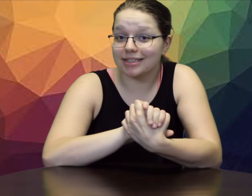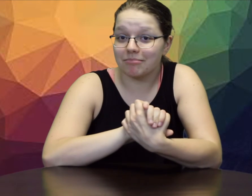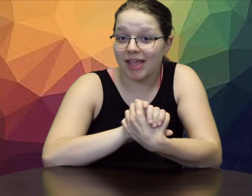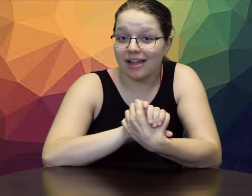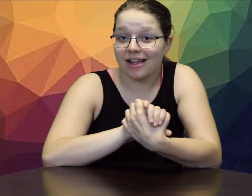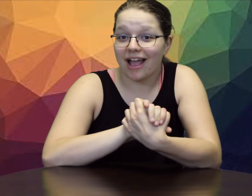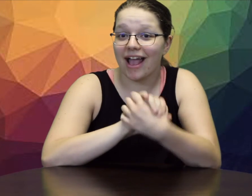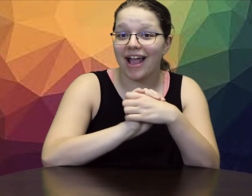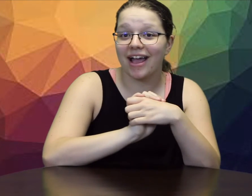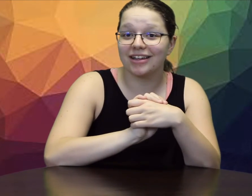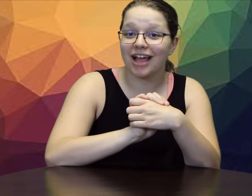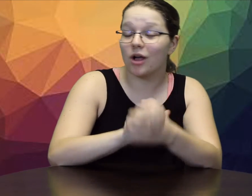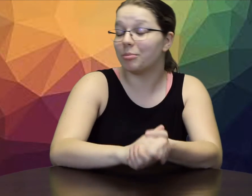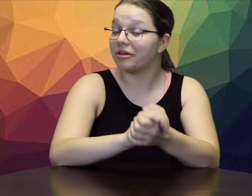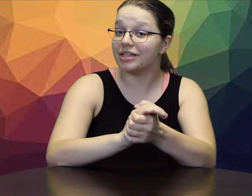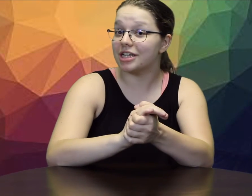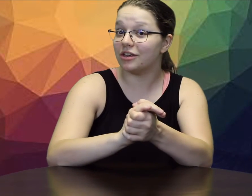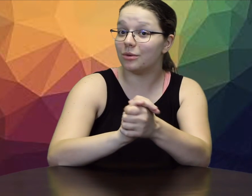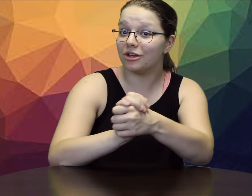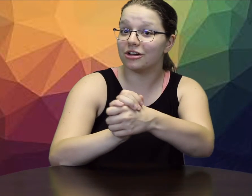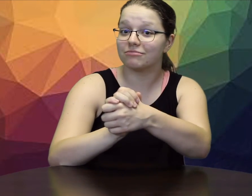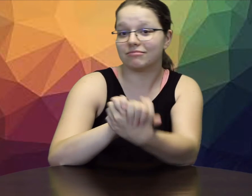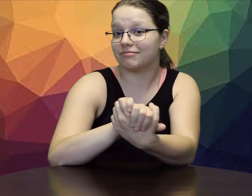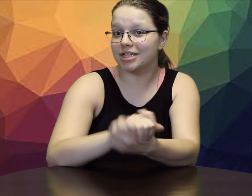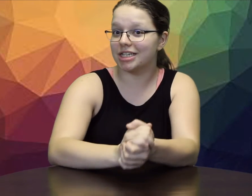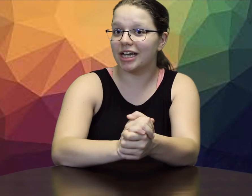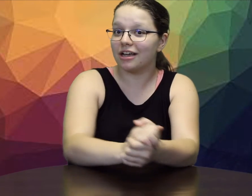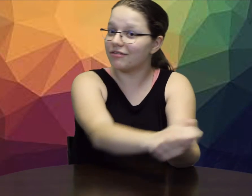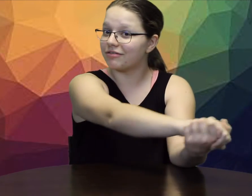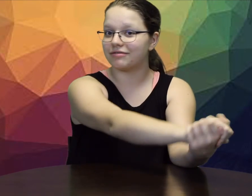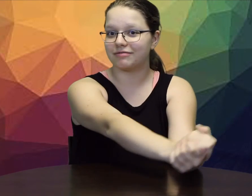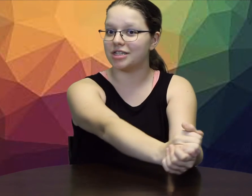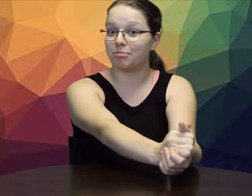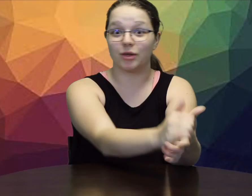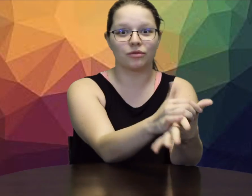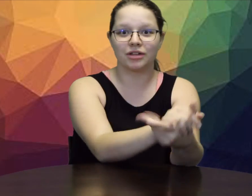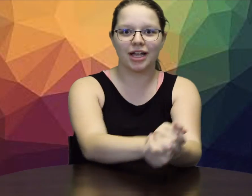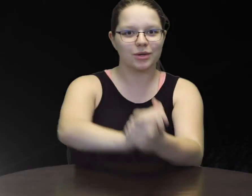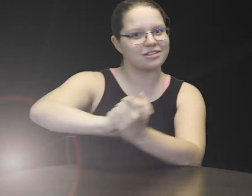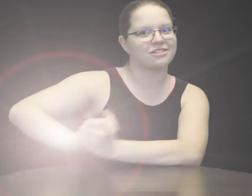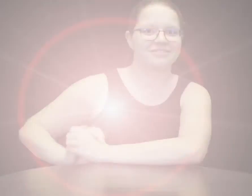something, and I hope you continue your study of this beautiful language.